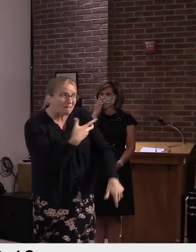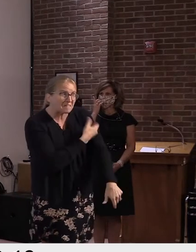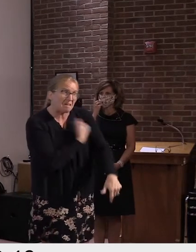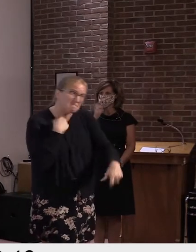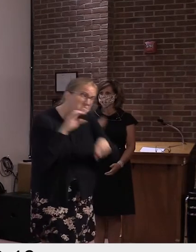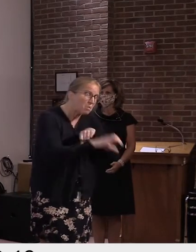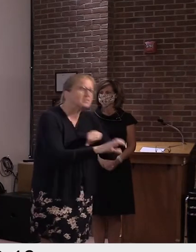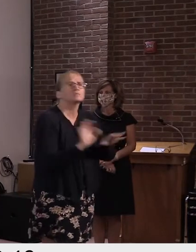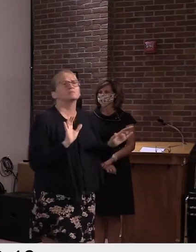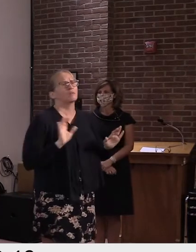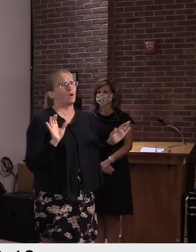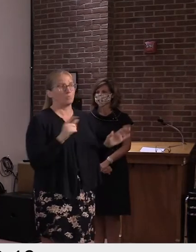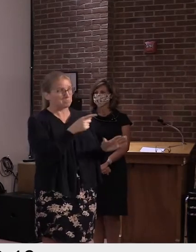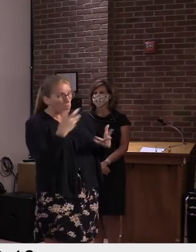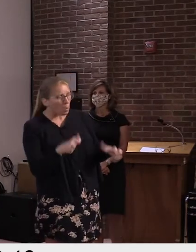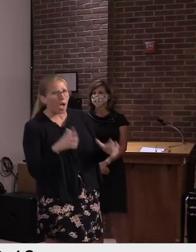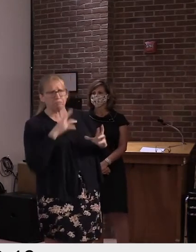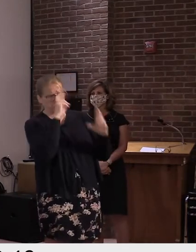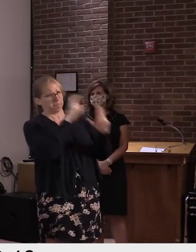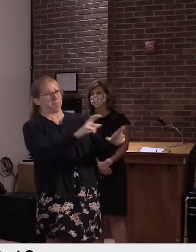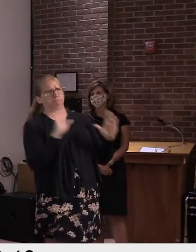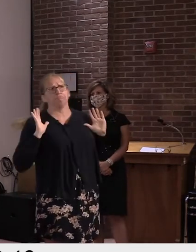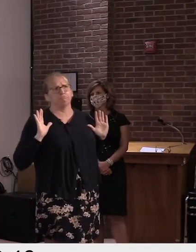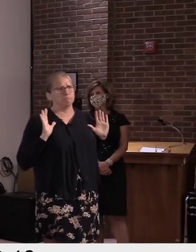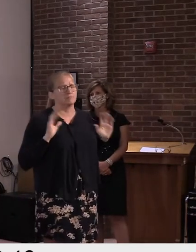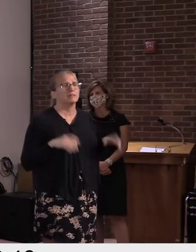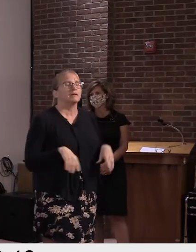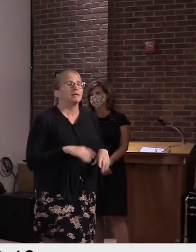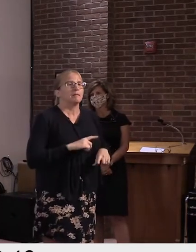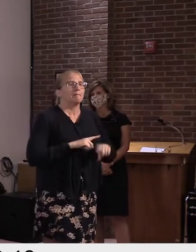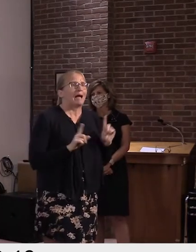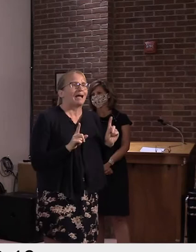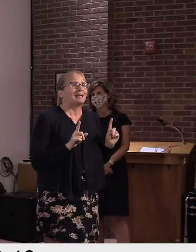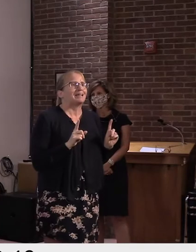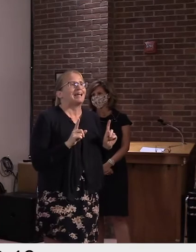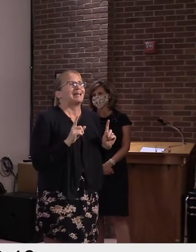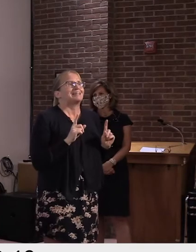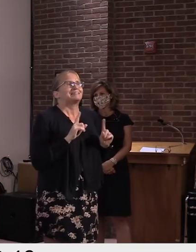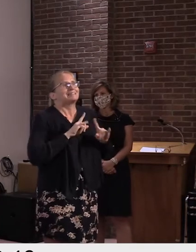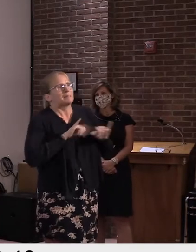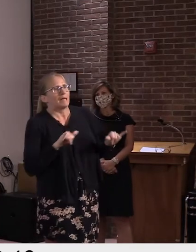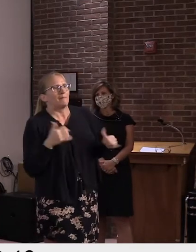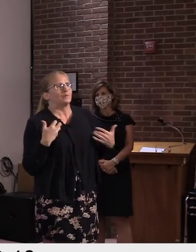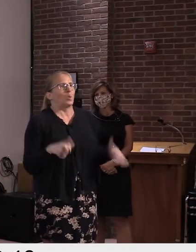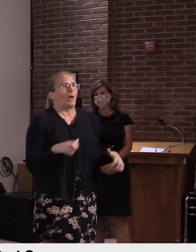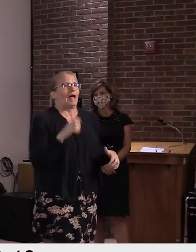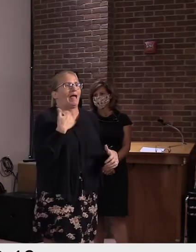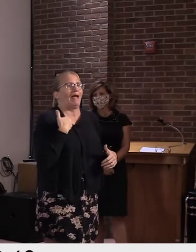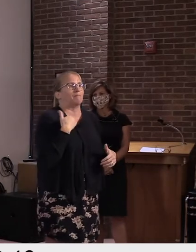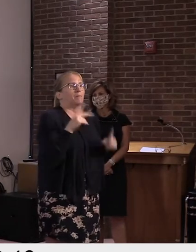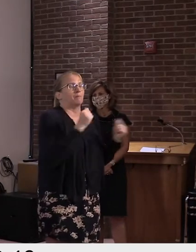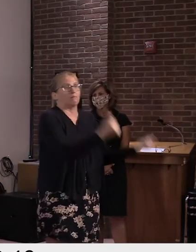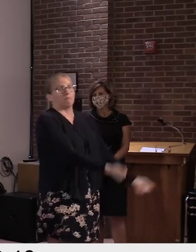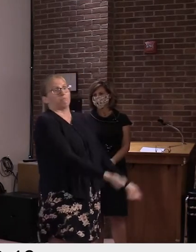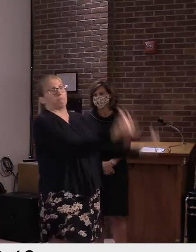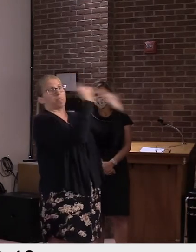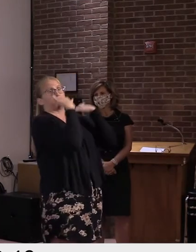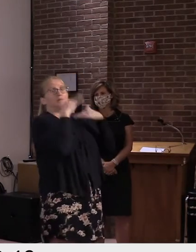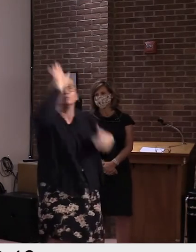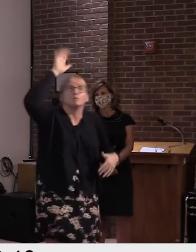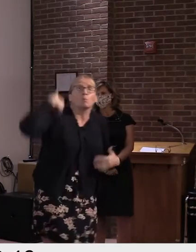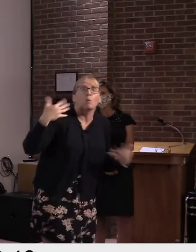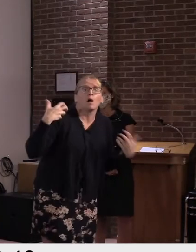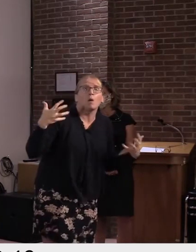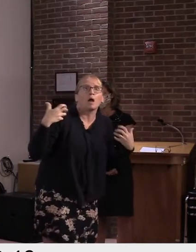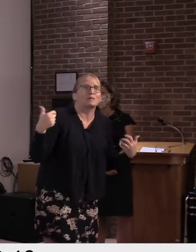time, the last thing we'd want to do is have to ration a vaccine, because there wasn't enough available or because our